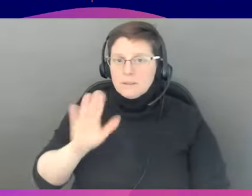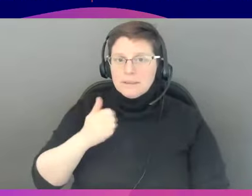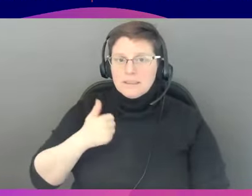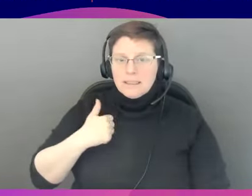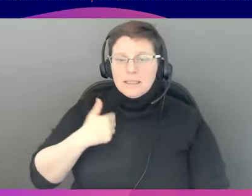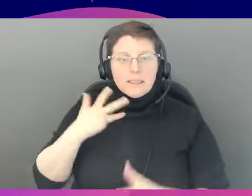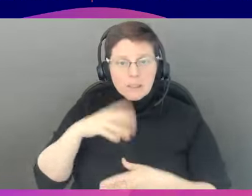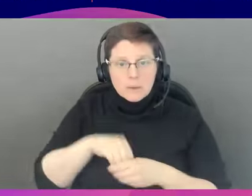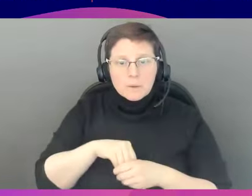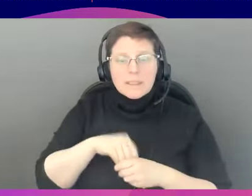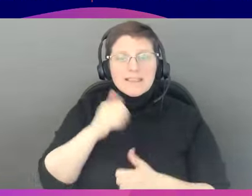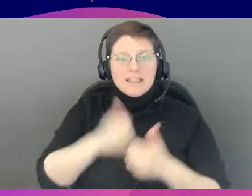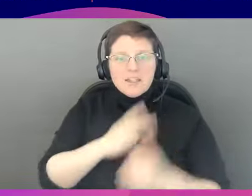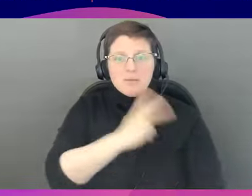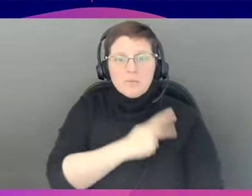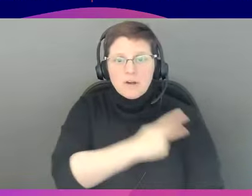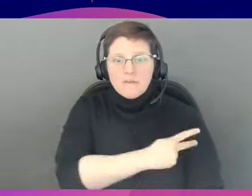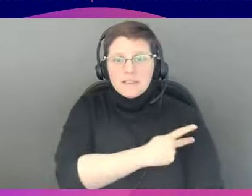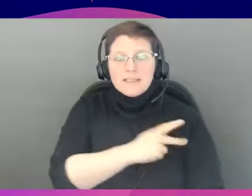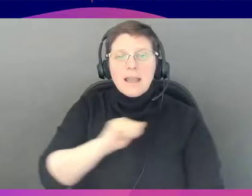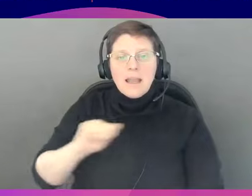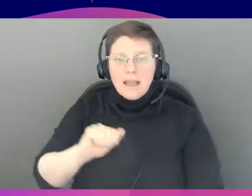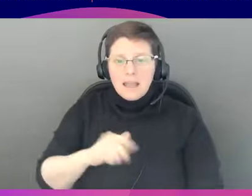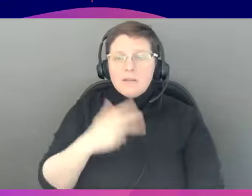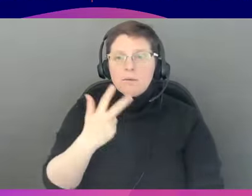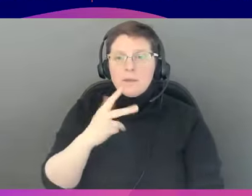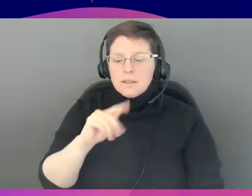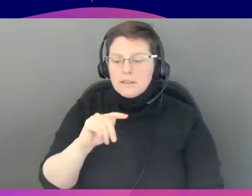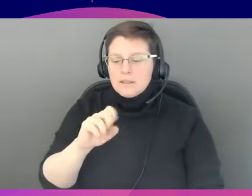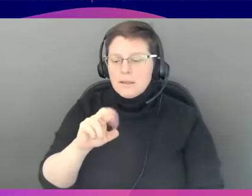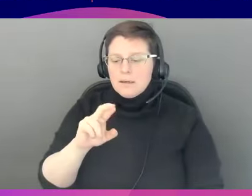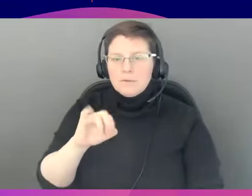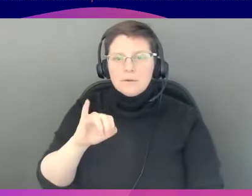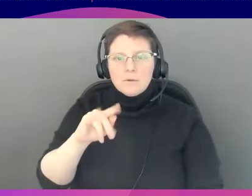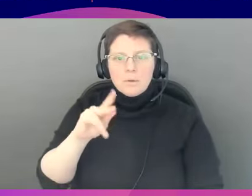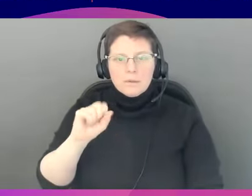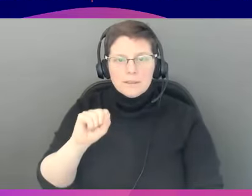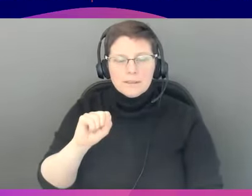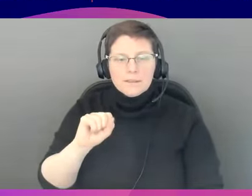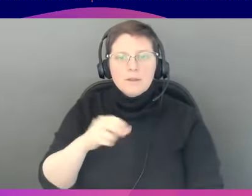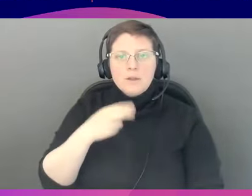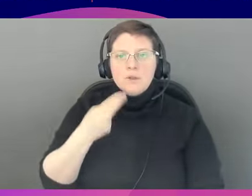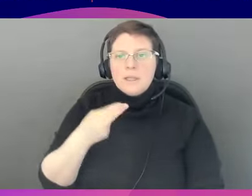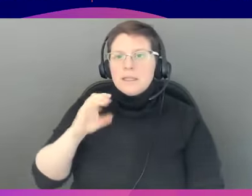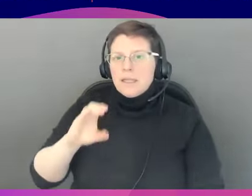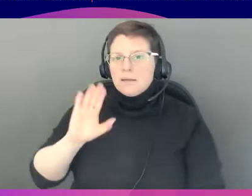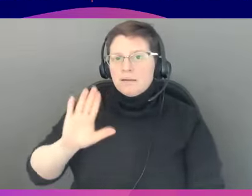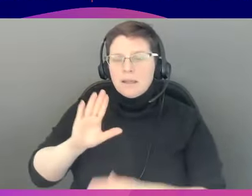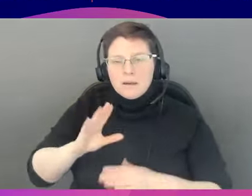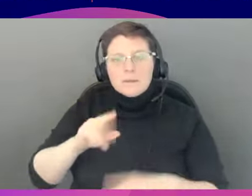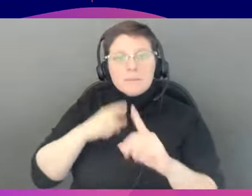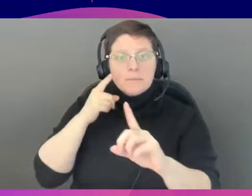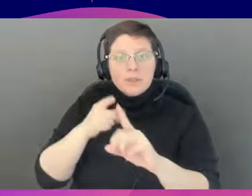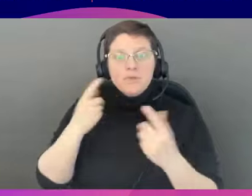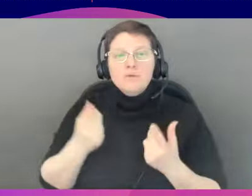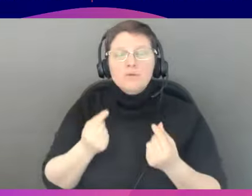That's including in every province and in 2 of the 3 Canadian territories. Humane Canada's mission is to drive positive